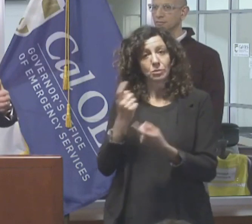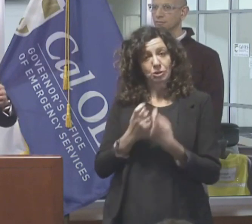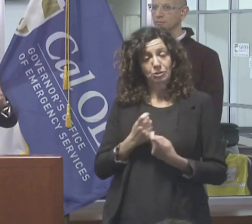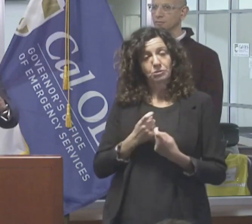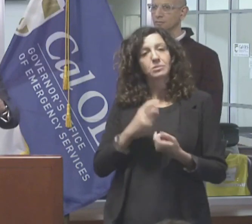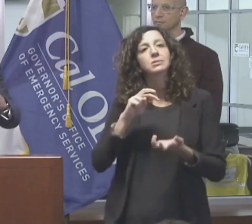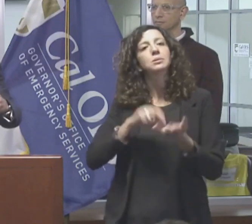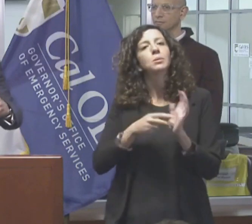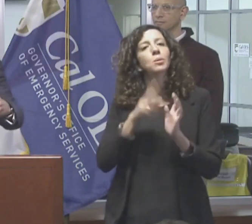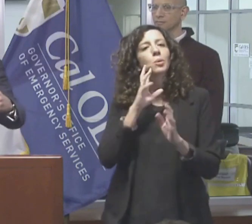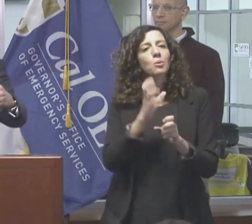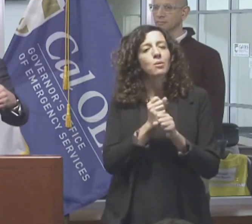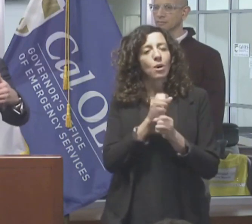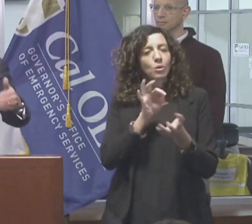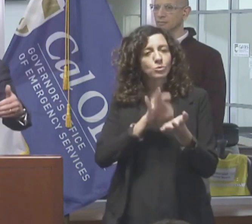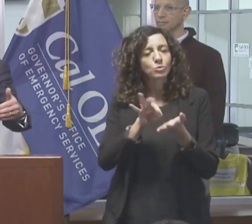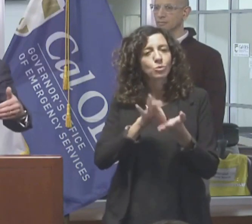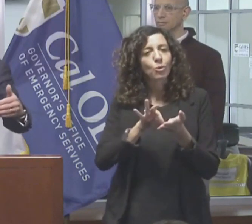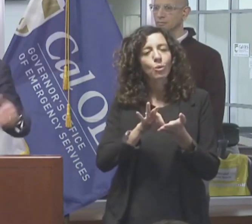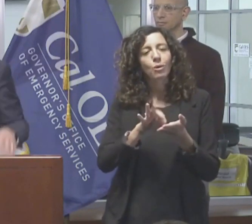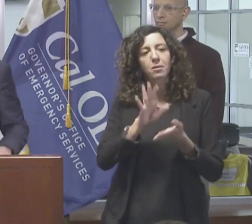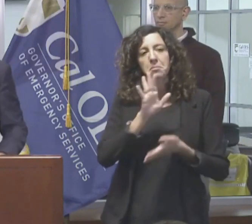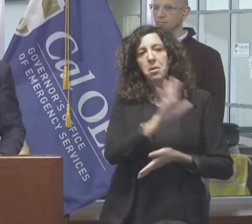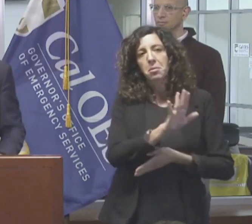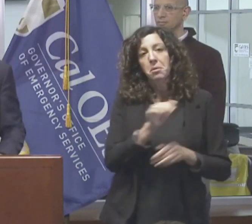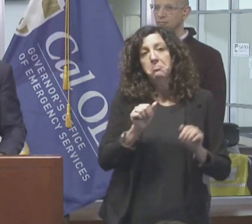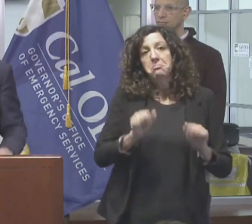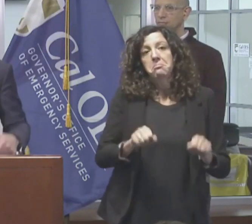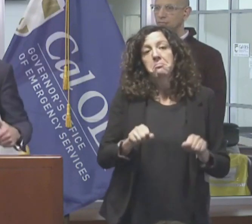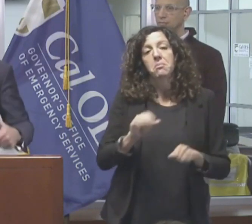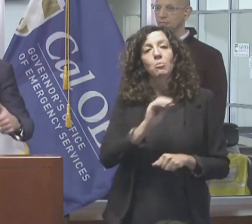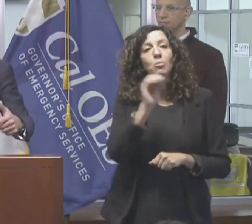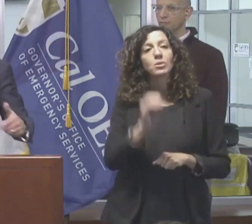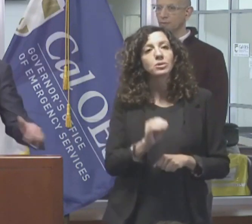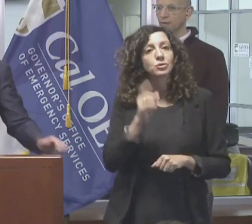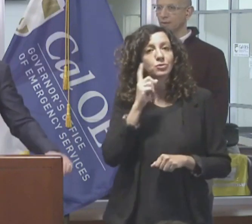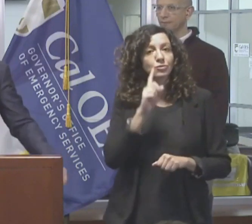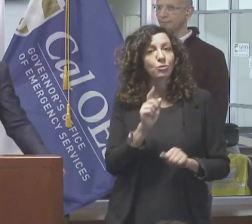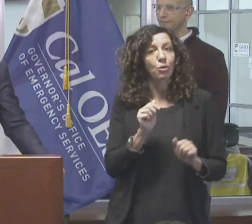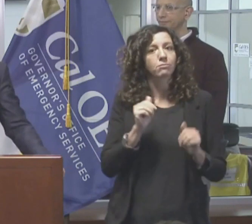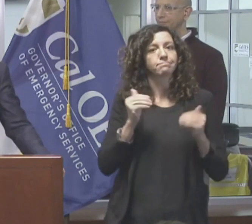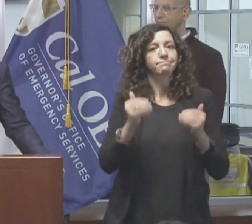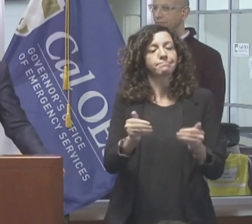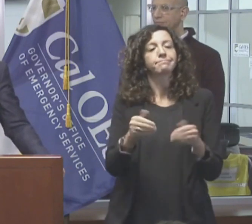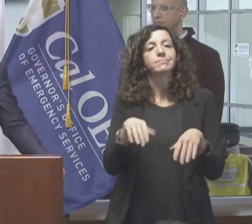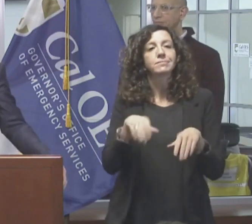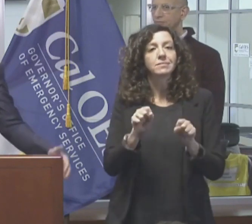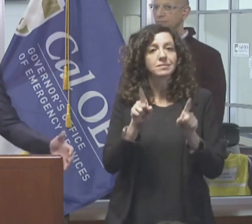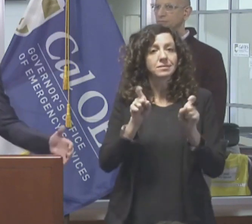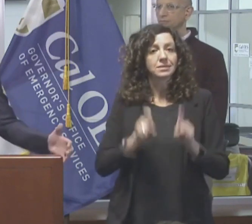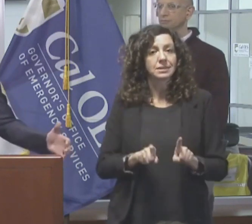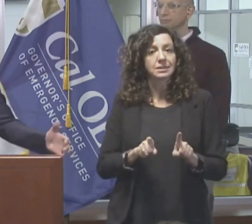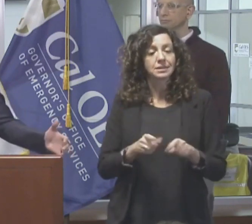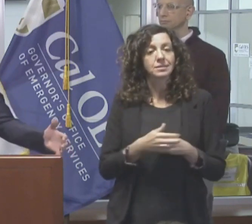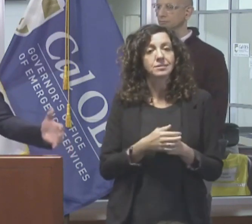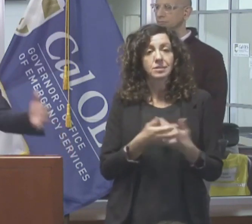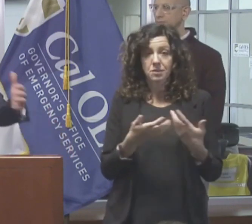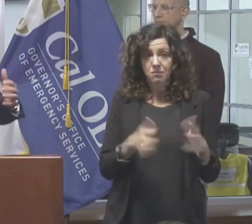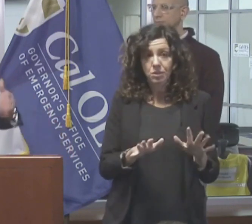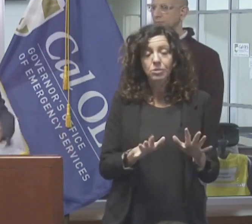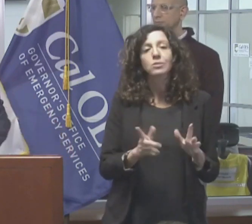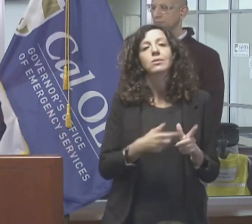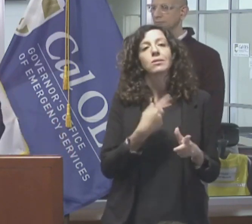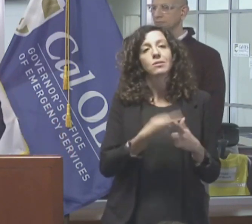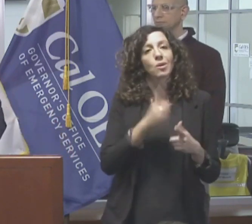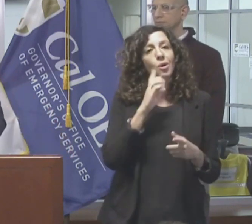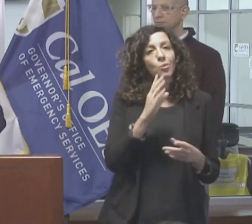terms of their likelihood to be needed to be tested, and then be allowed